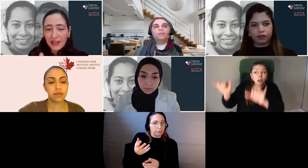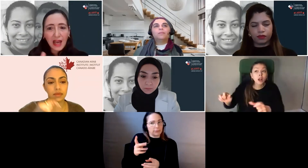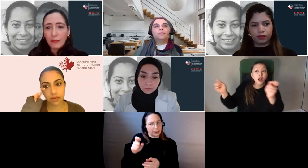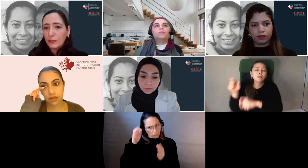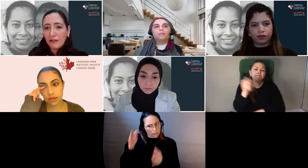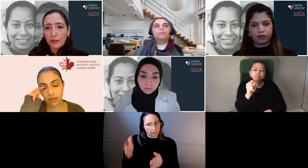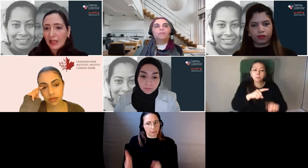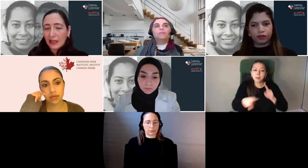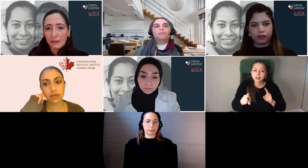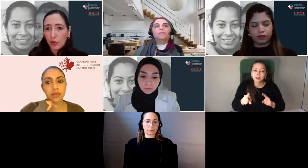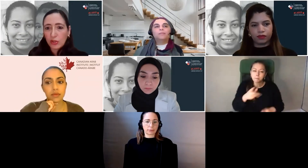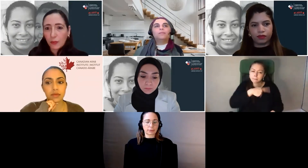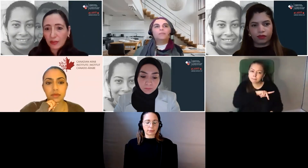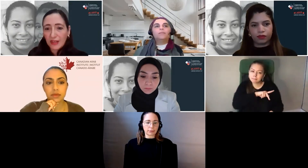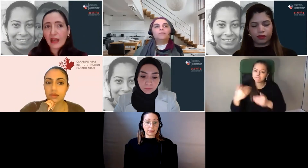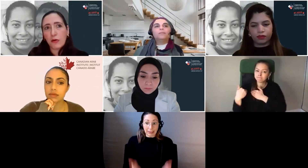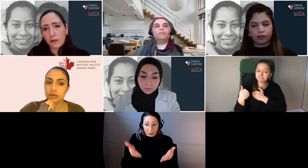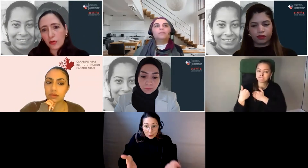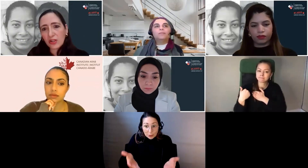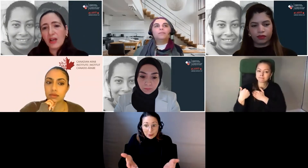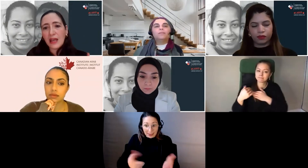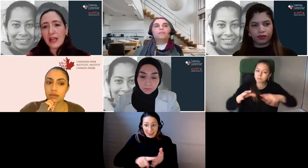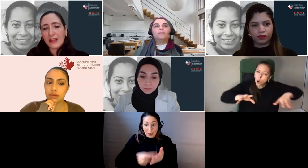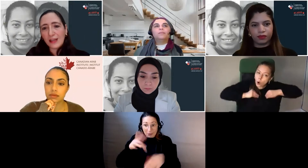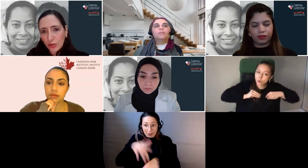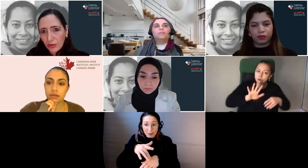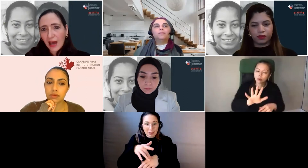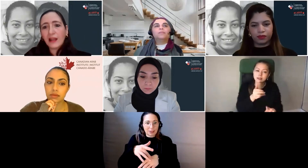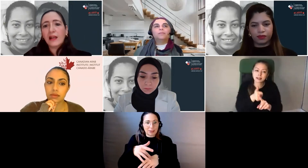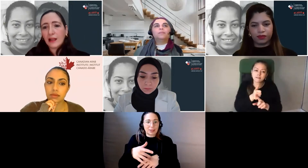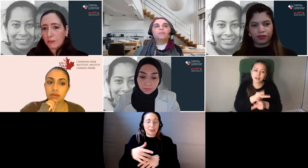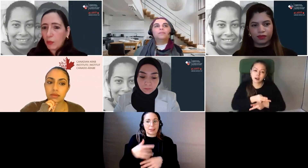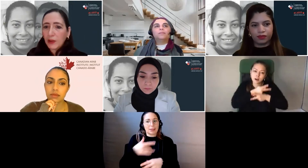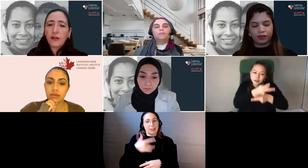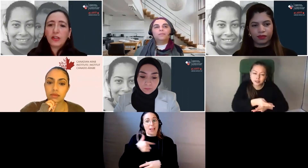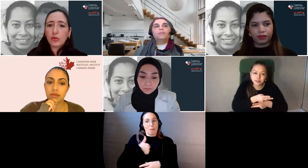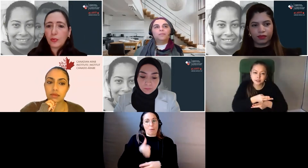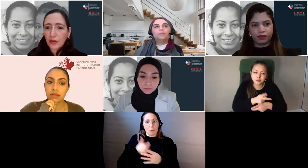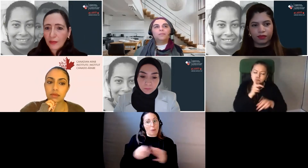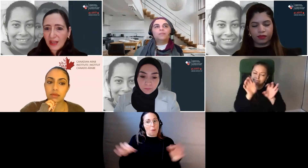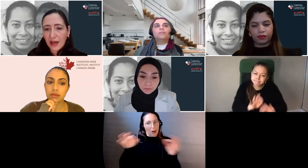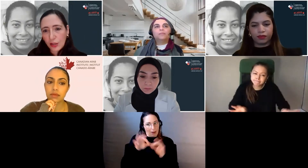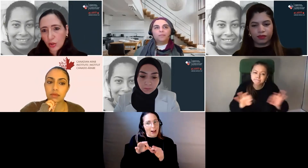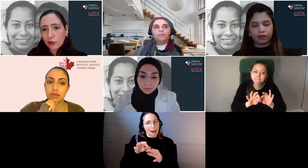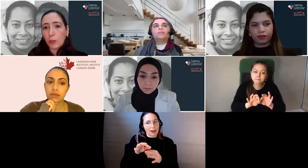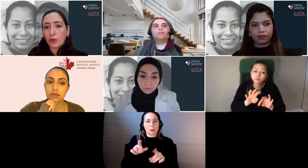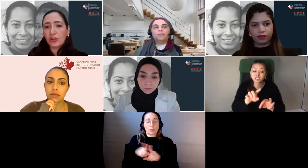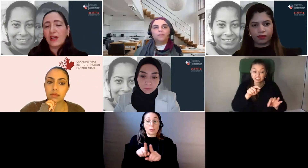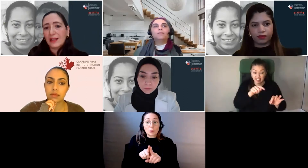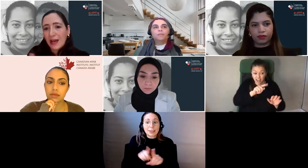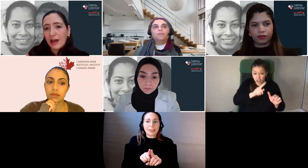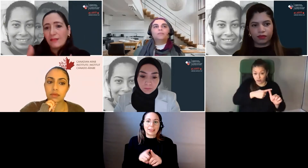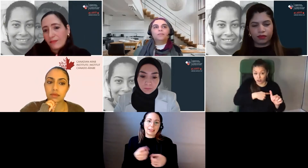today. That would be for me like the most important thing. And of course, in addition to that, like public funding to programs and additional